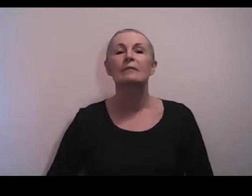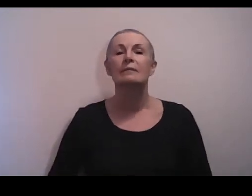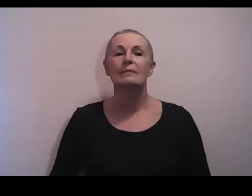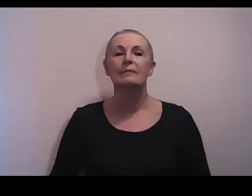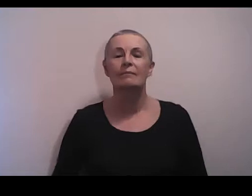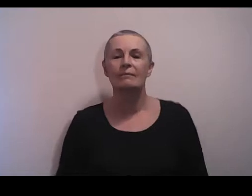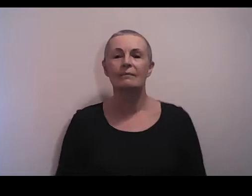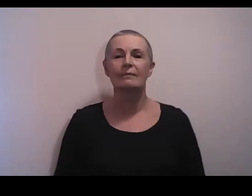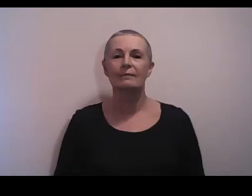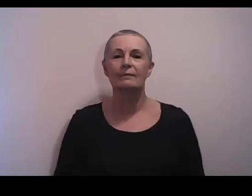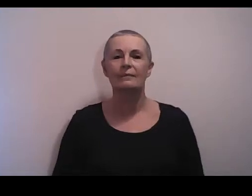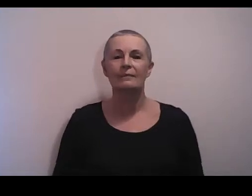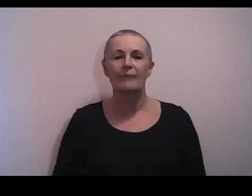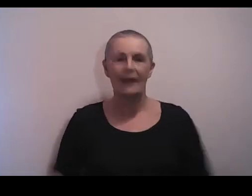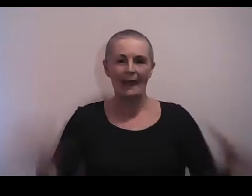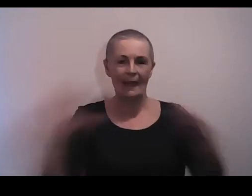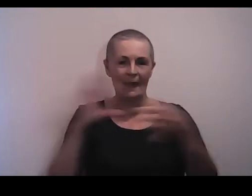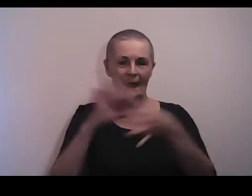Earth.